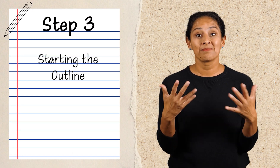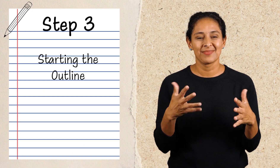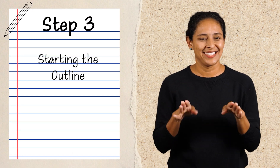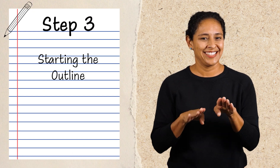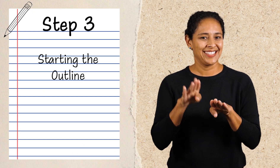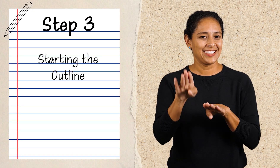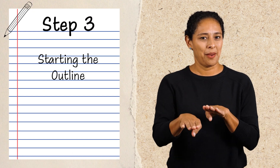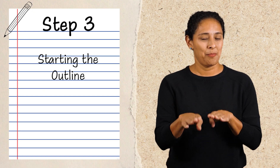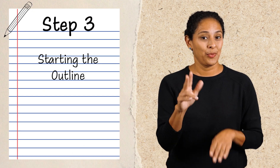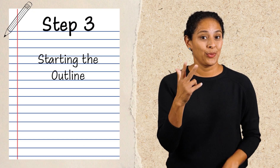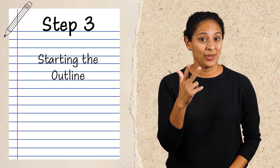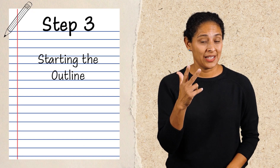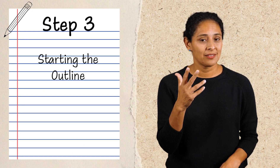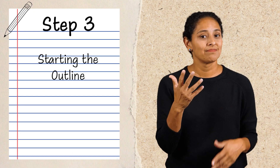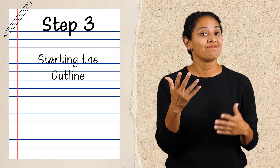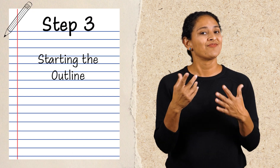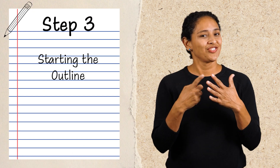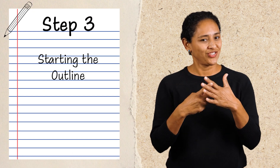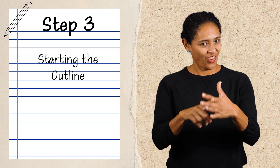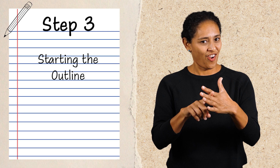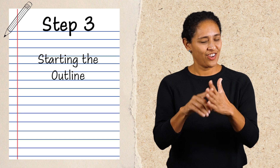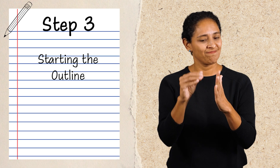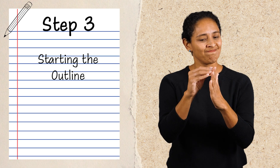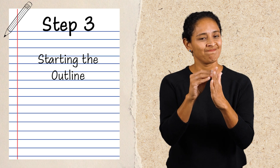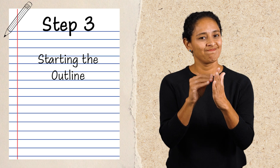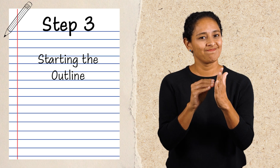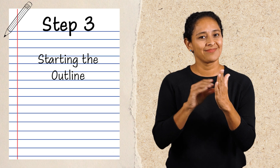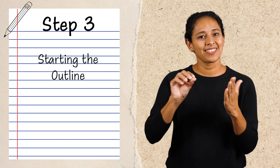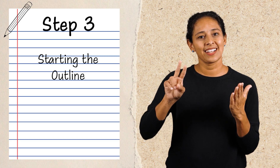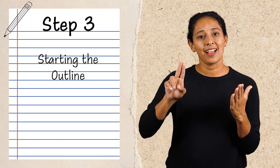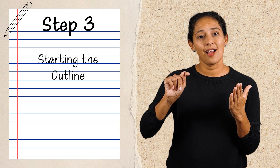Now it's time for step 3, starting the outline.